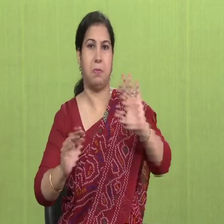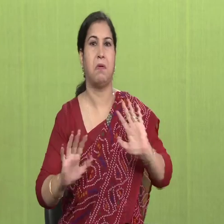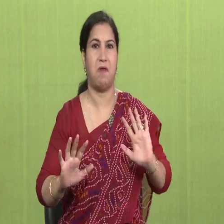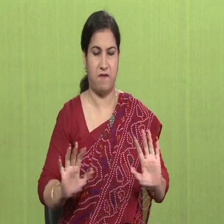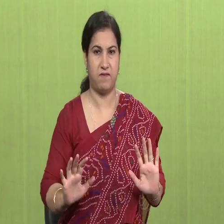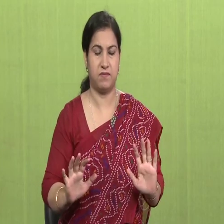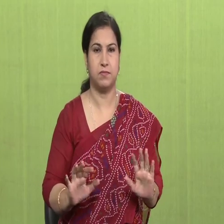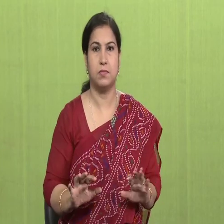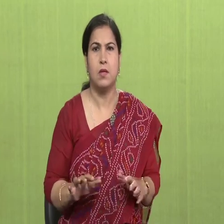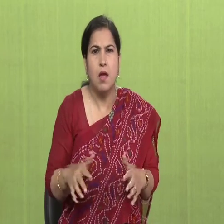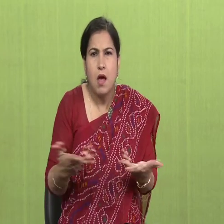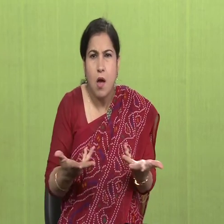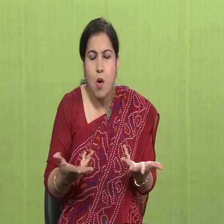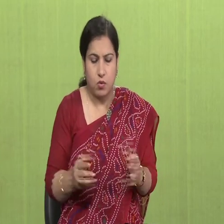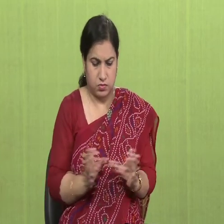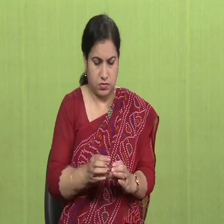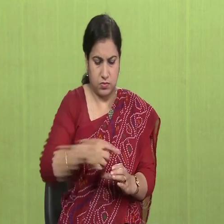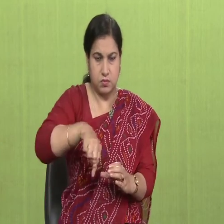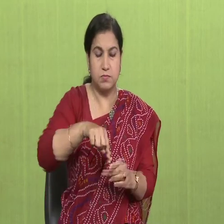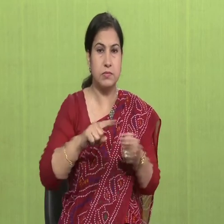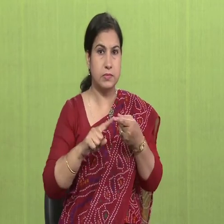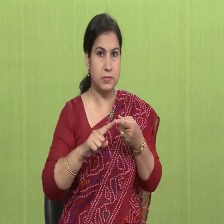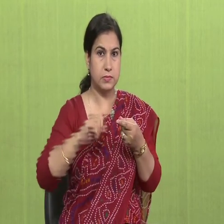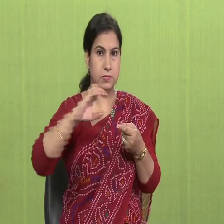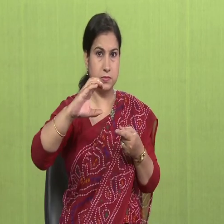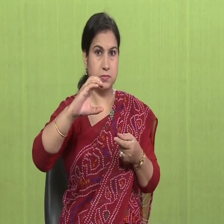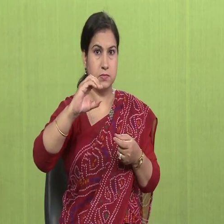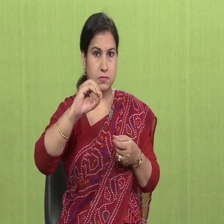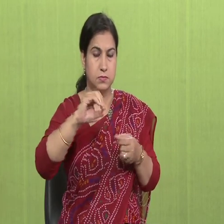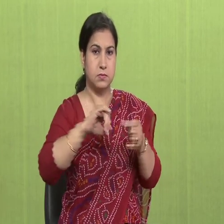How does the ecosystem get influenced by human beings?